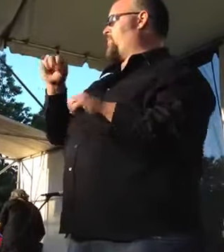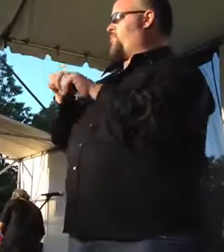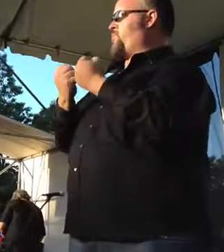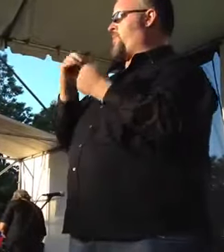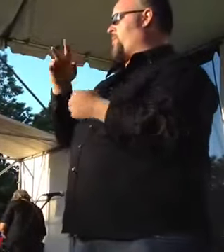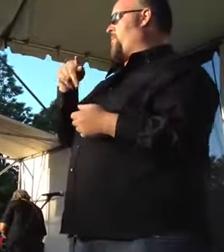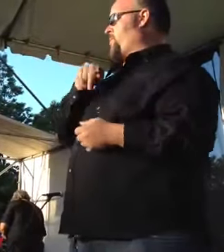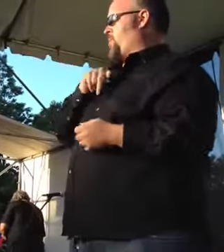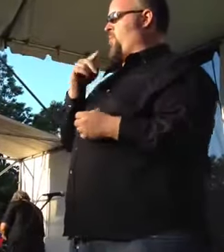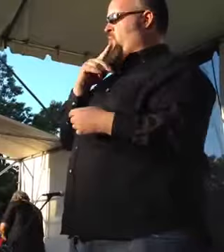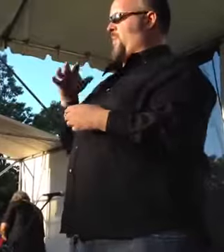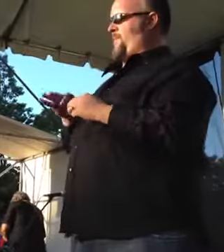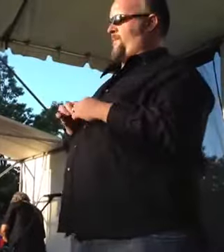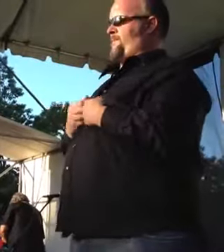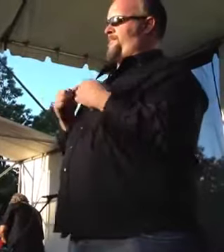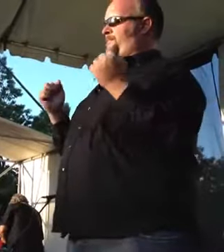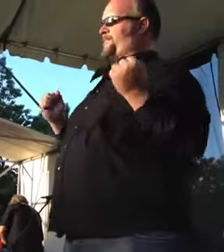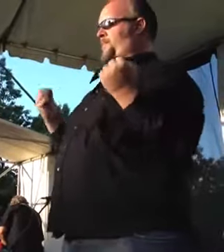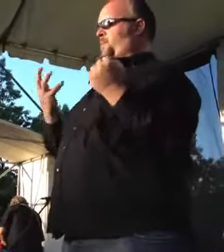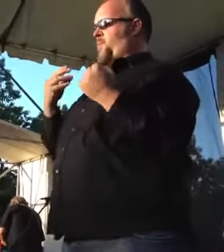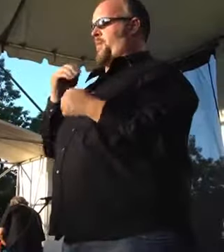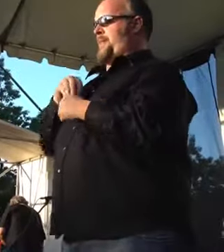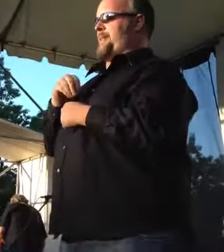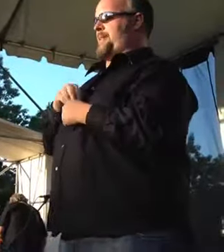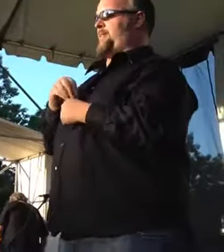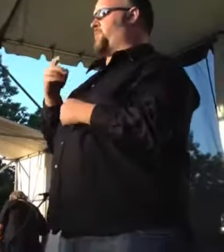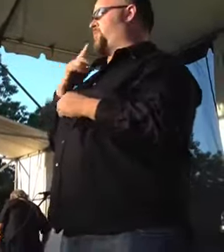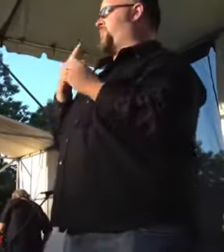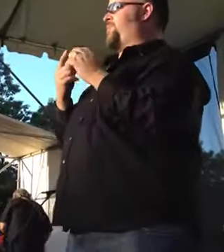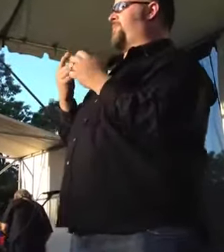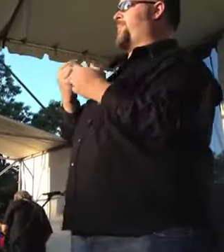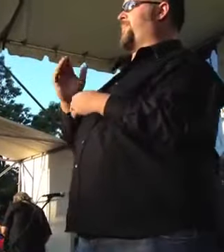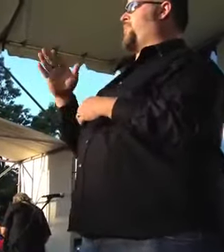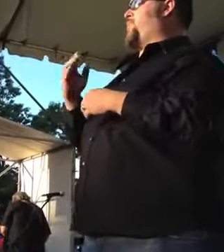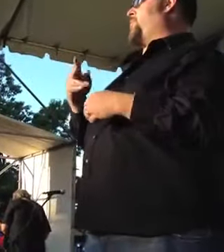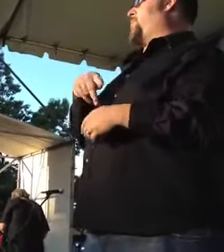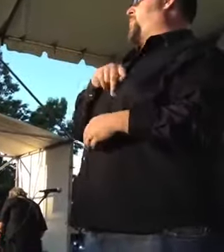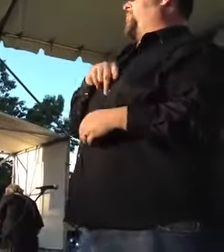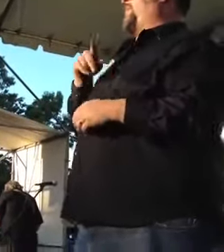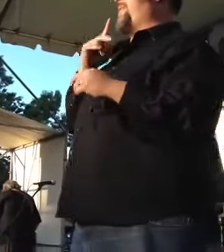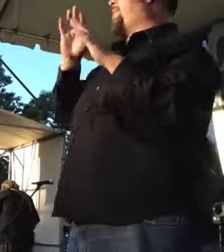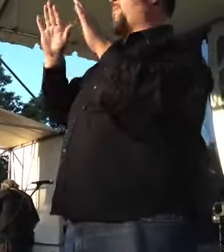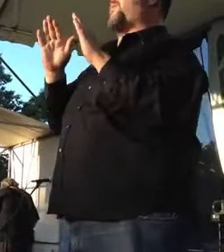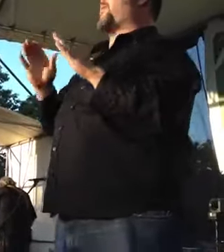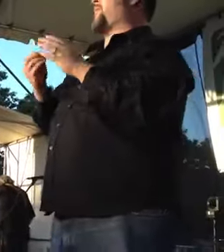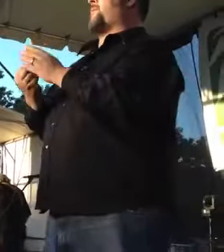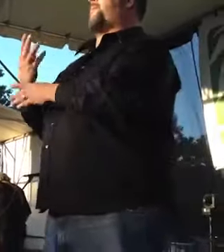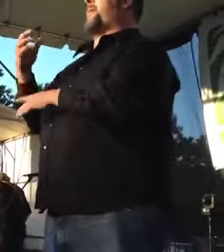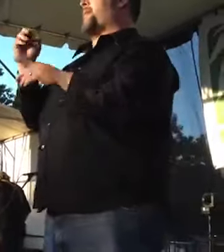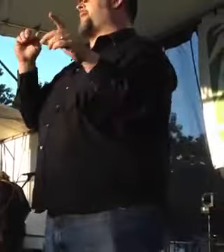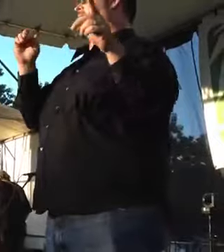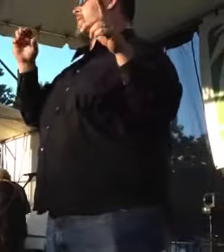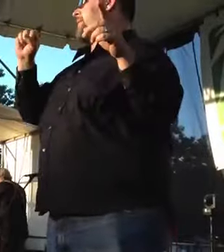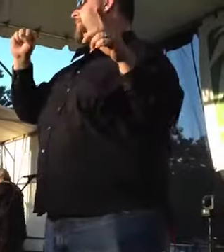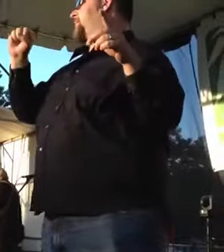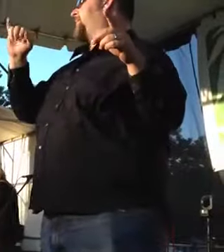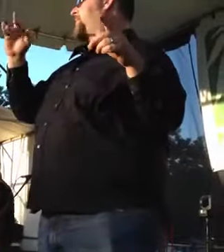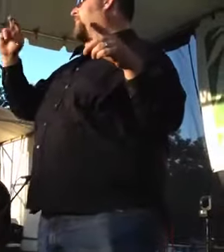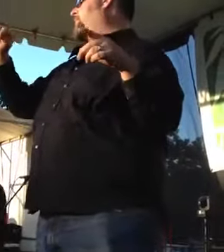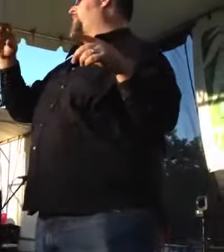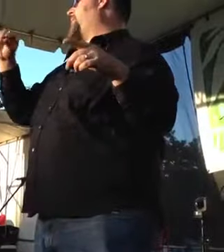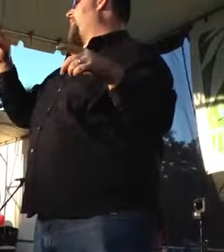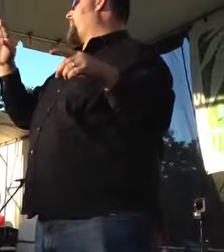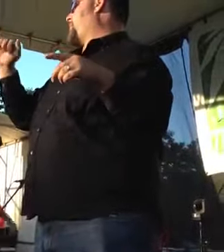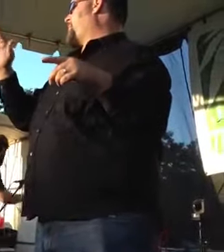down to that common essence that animates us all. So this is like a fantastic plant. In ancient Assyria and Babylon, they used to